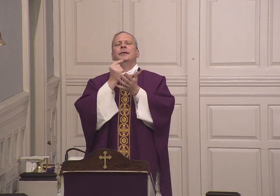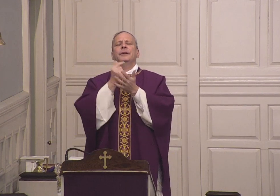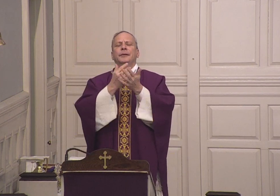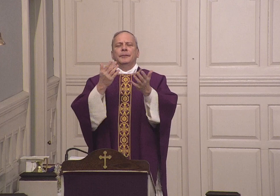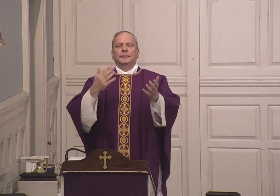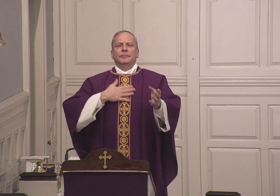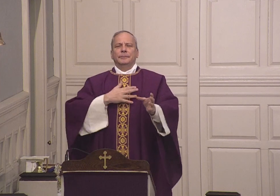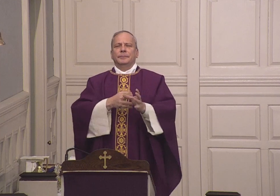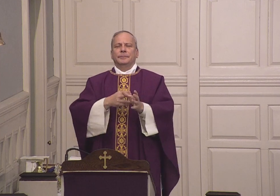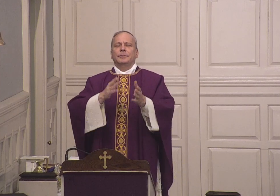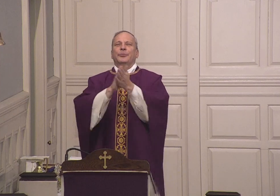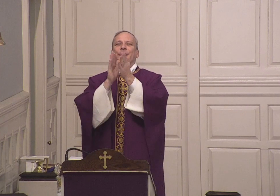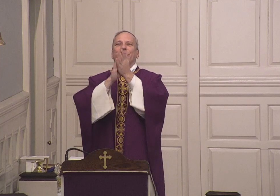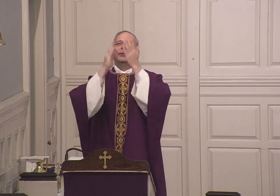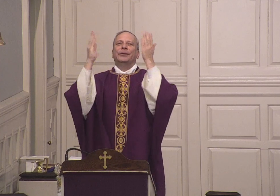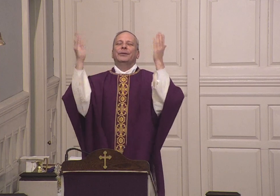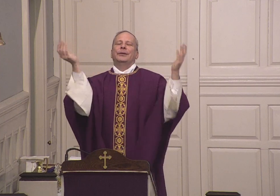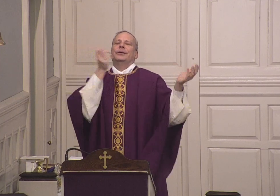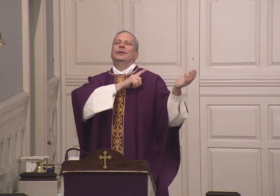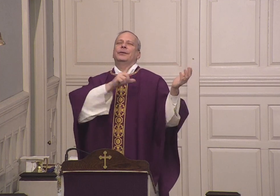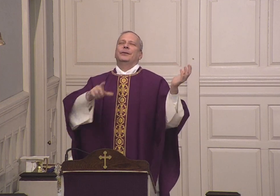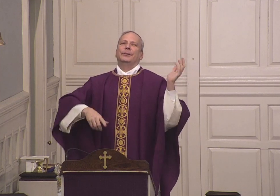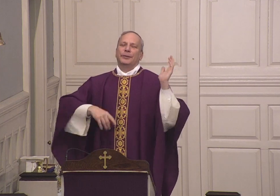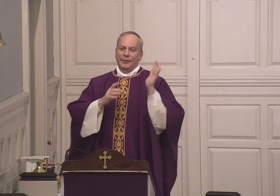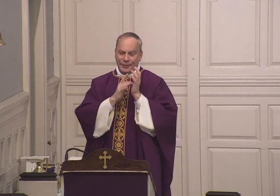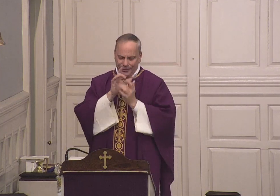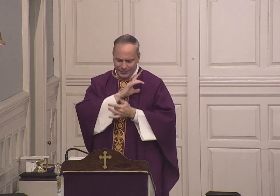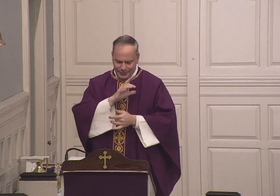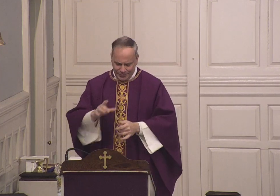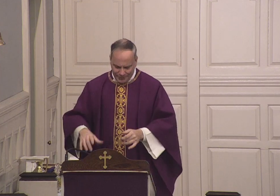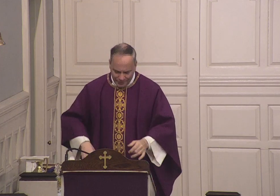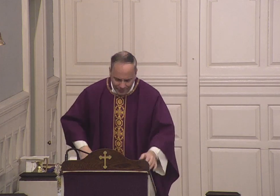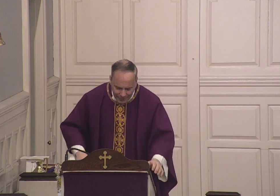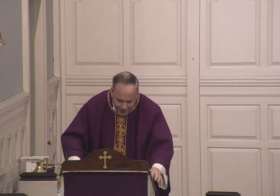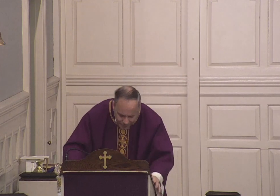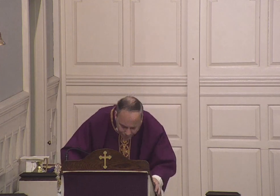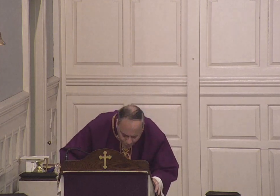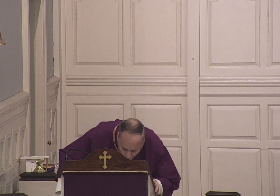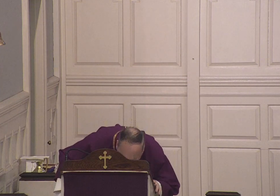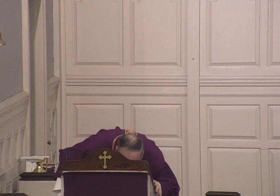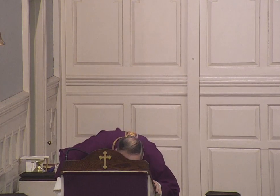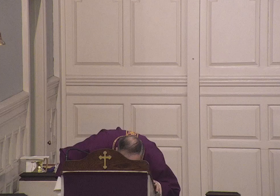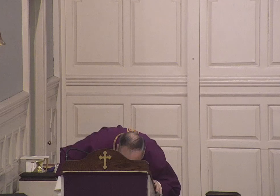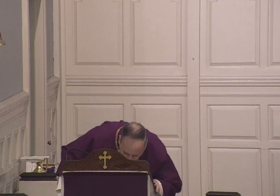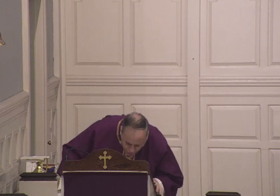The Gospel of the Lord. Praise to you, Lord Jesus Christ.